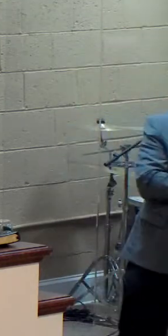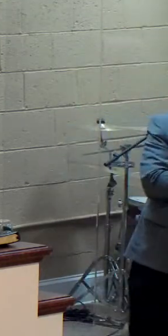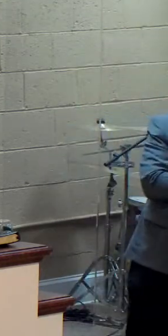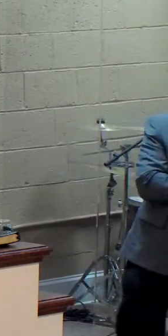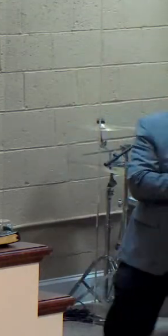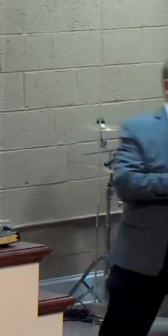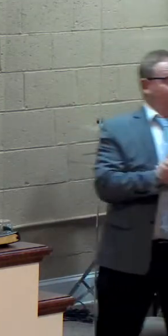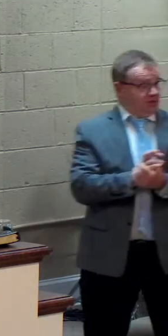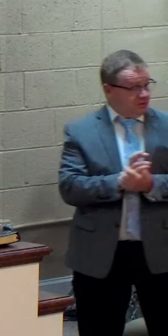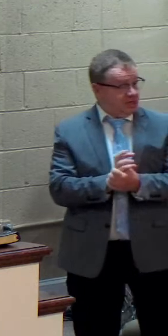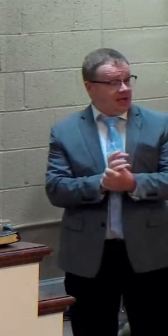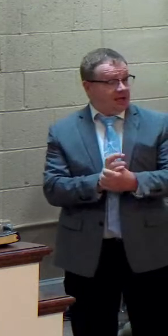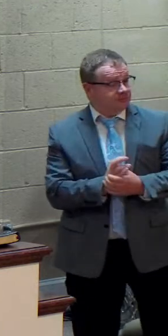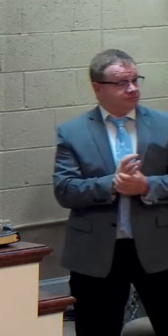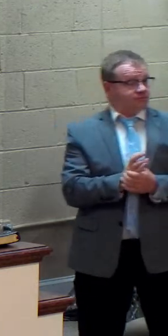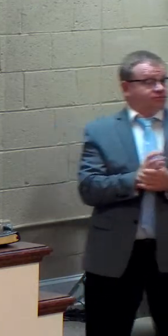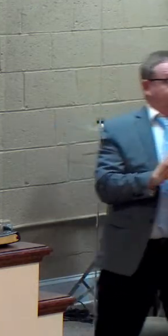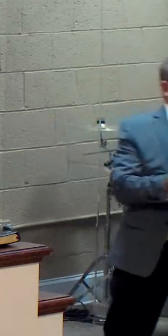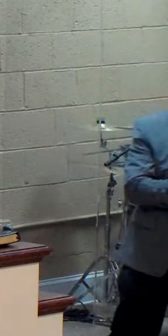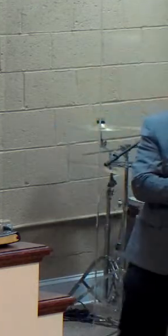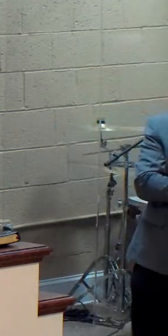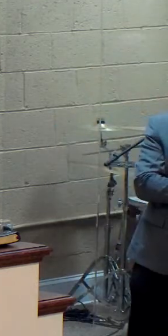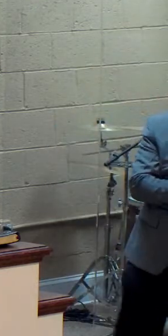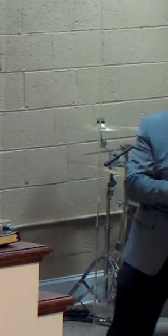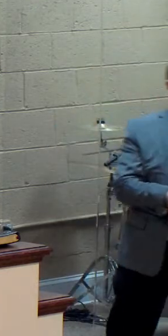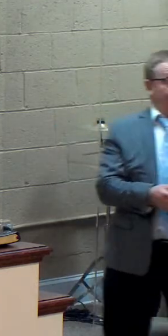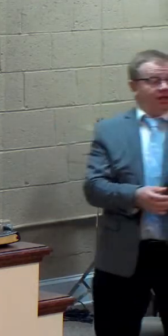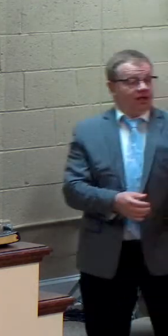going, where I'm